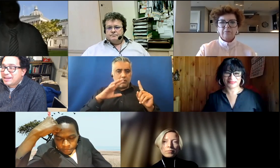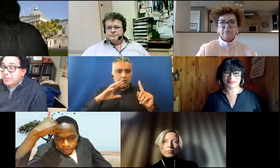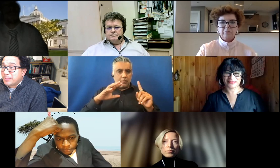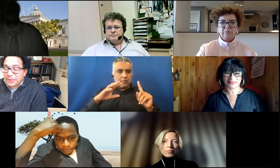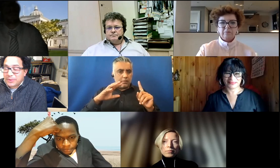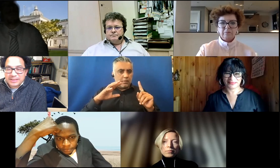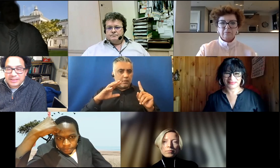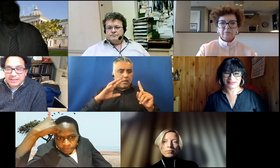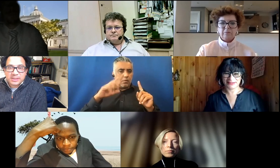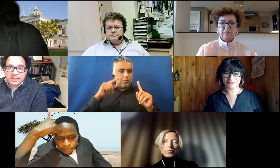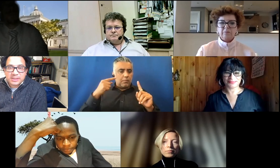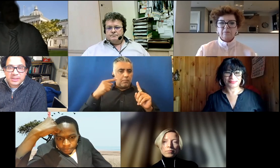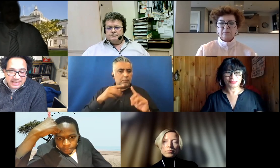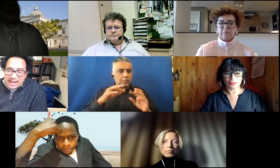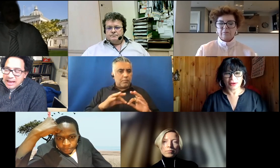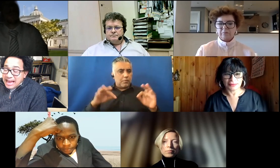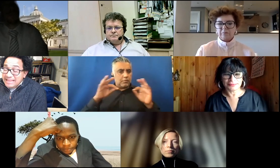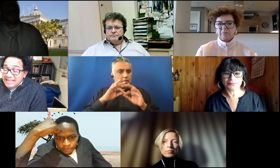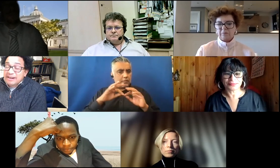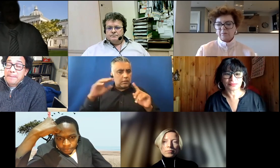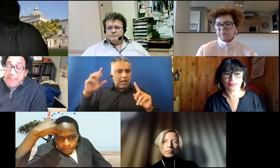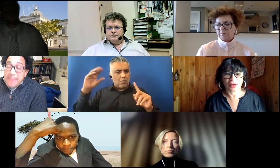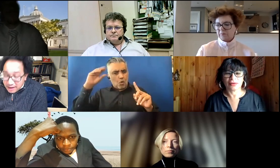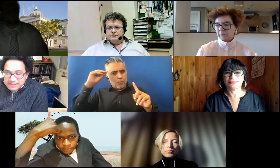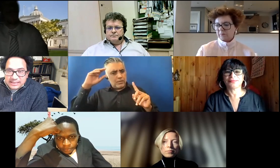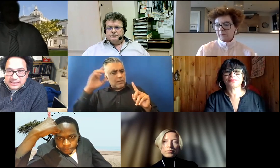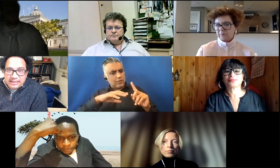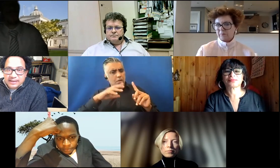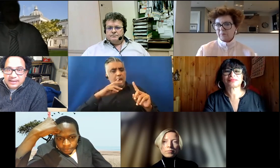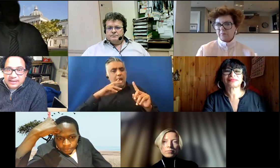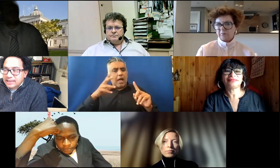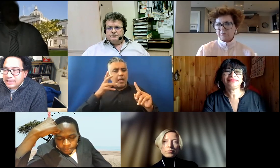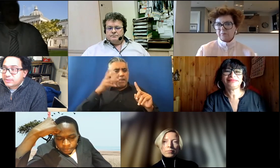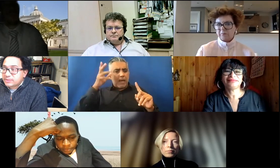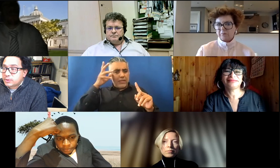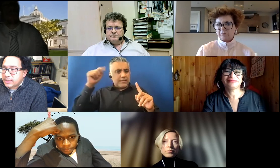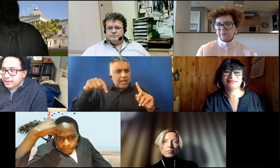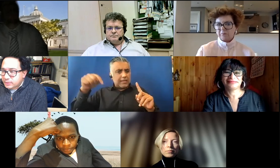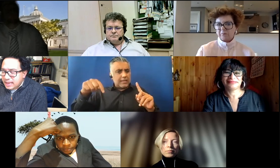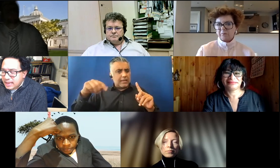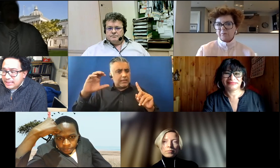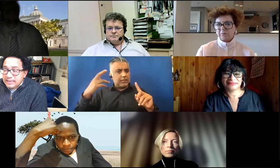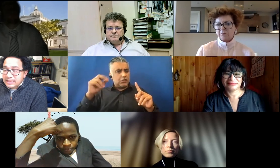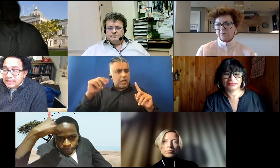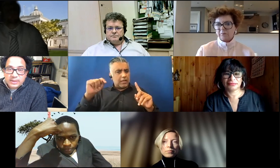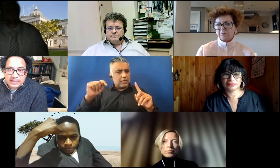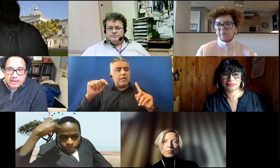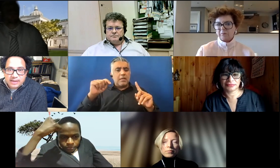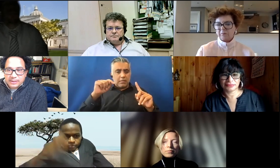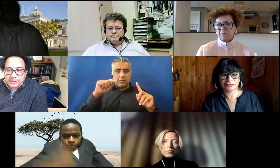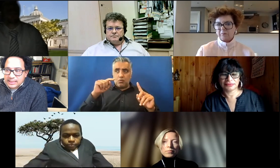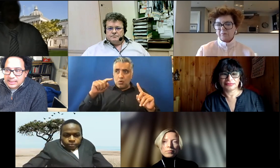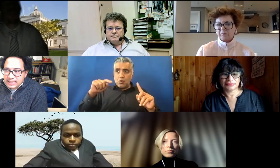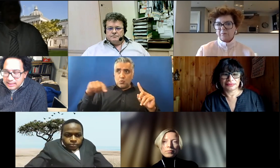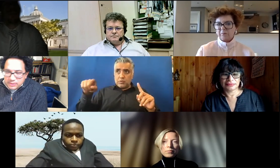an important point, I posted please do. That. There are parents in here, and I just want to tell you that if your kids are coming to